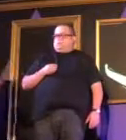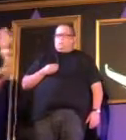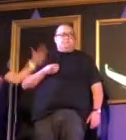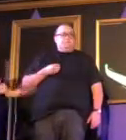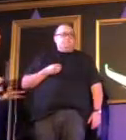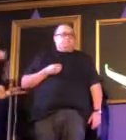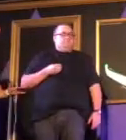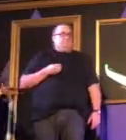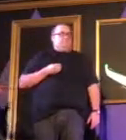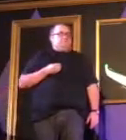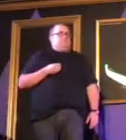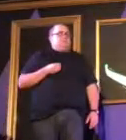of you.